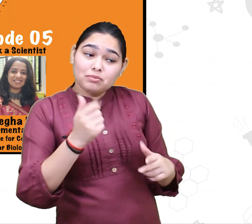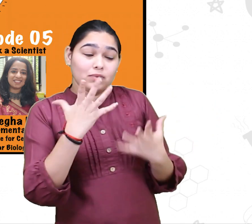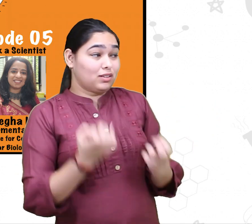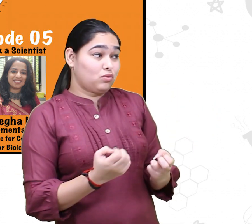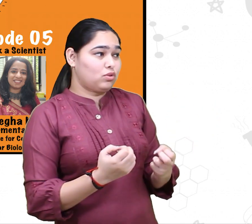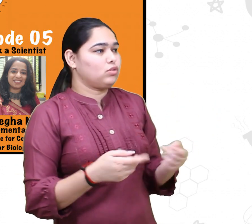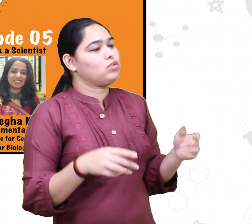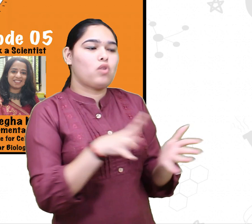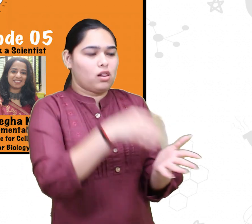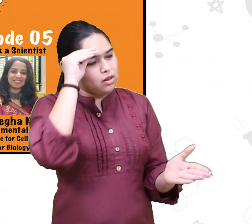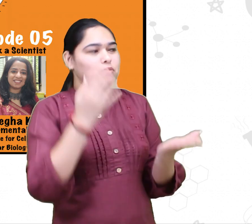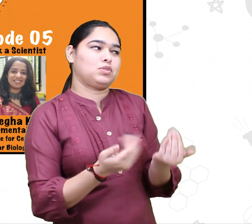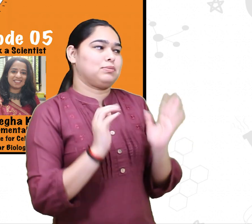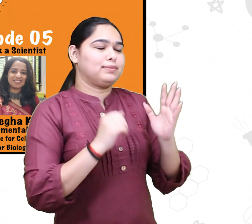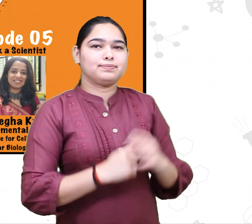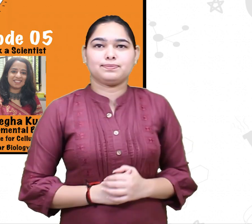never knew before.